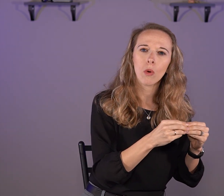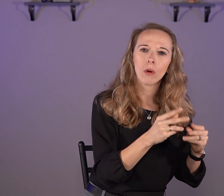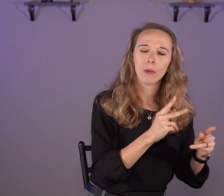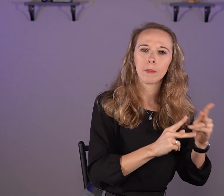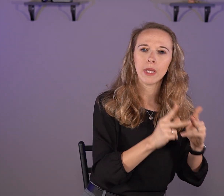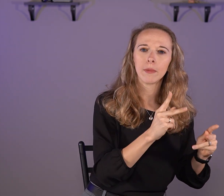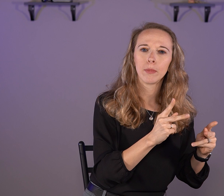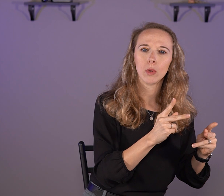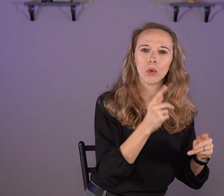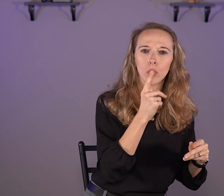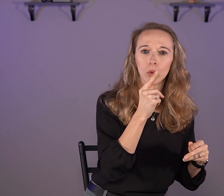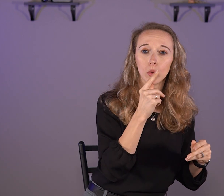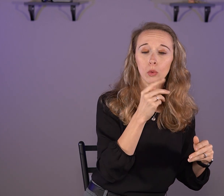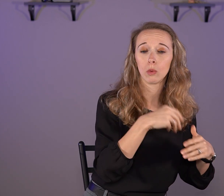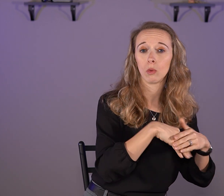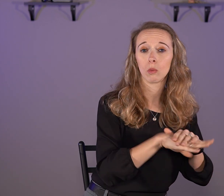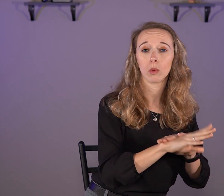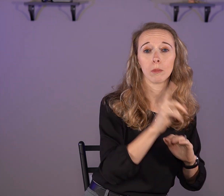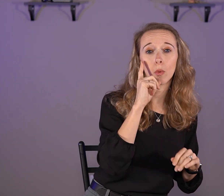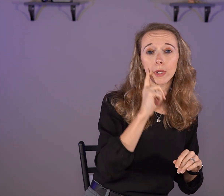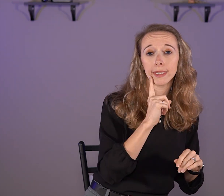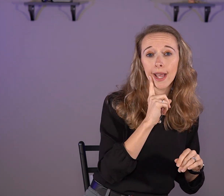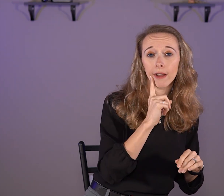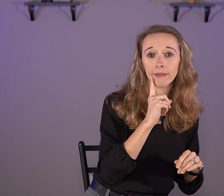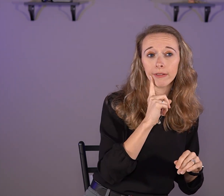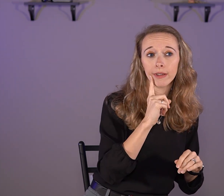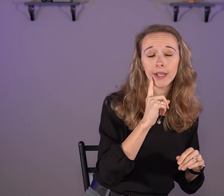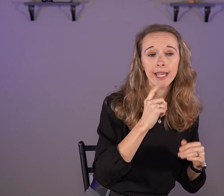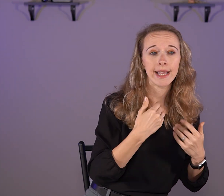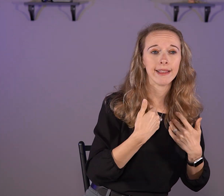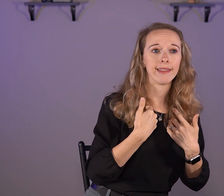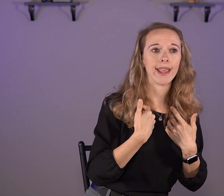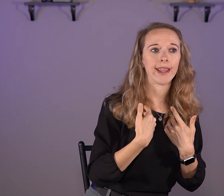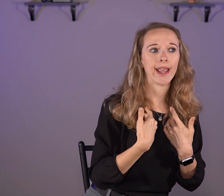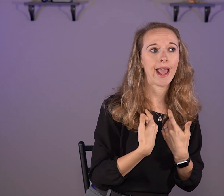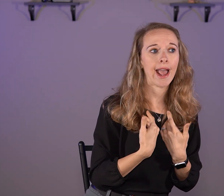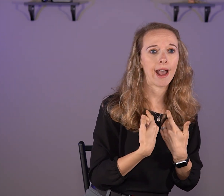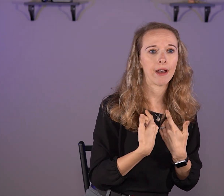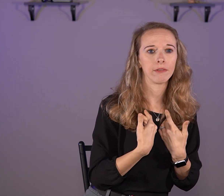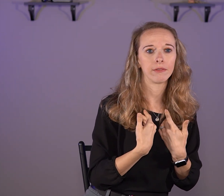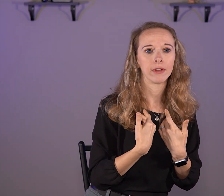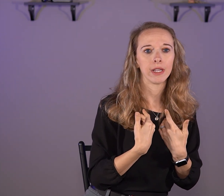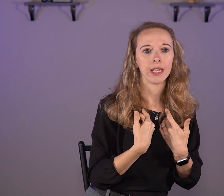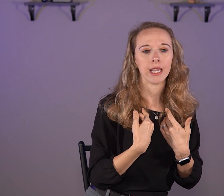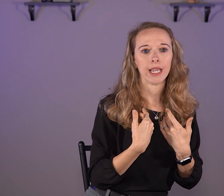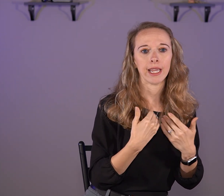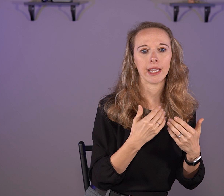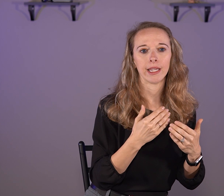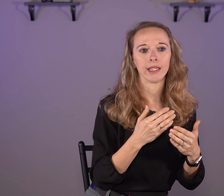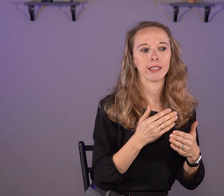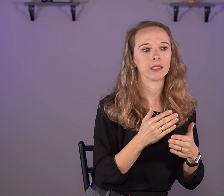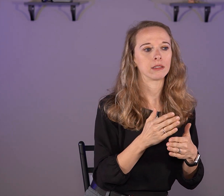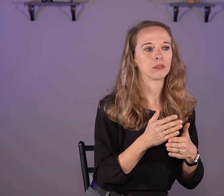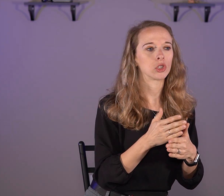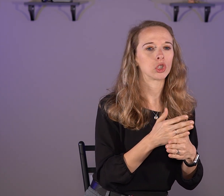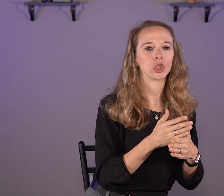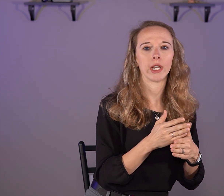more people who were born deaf. They have a